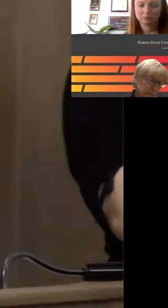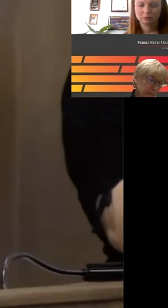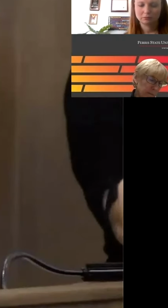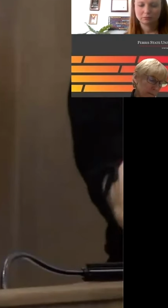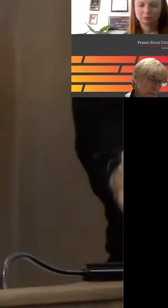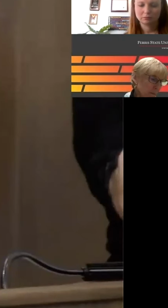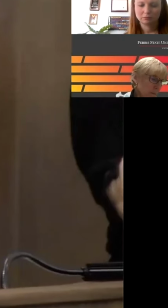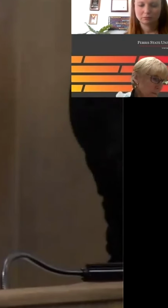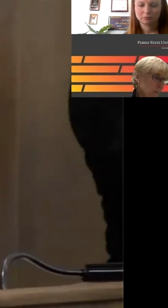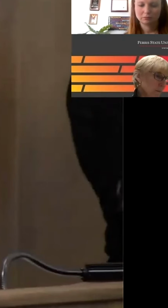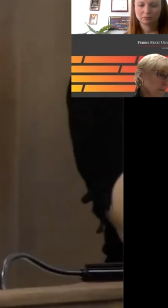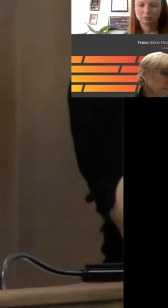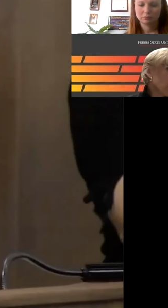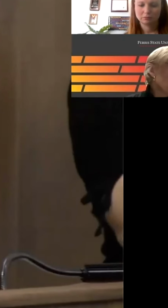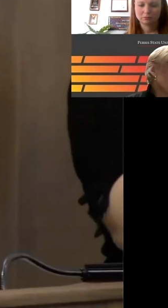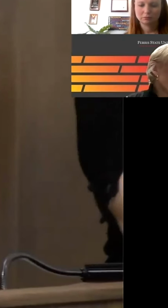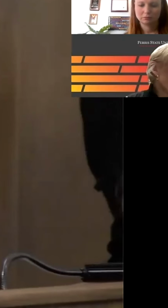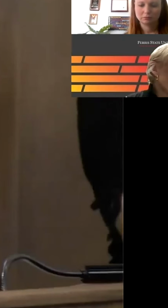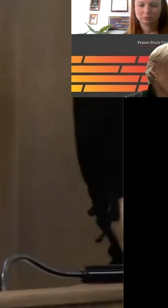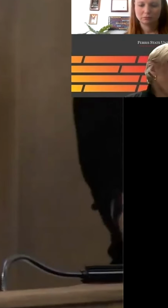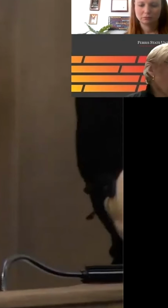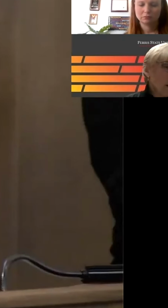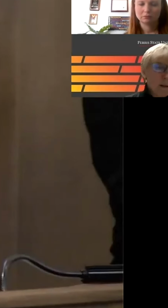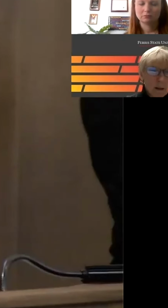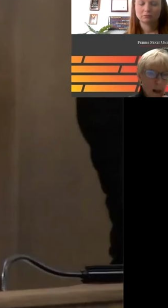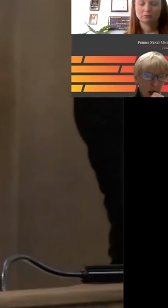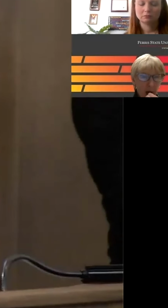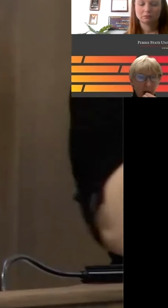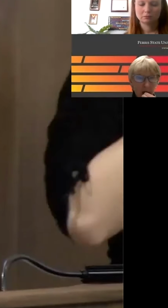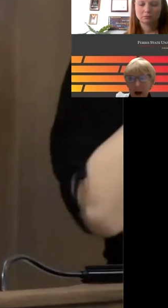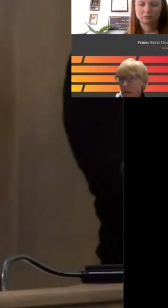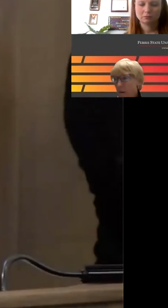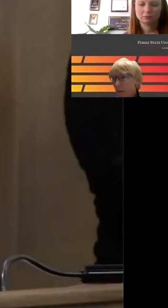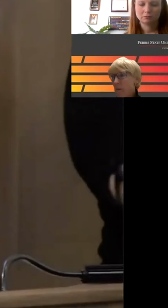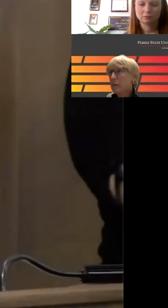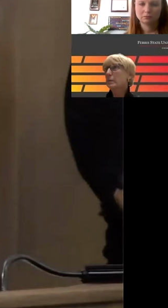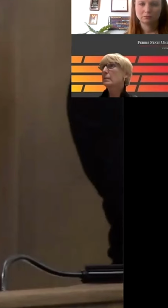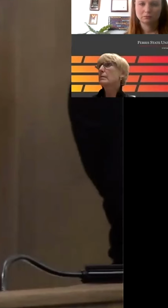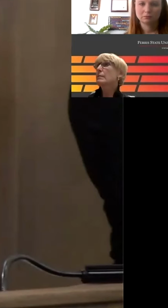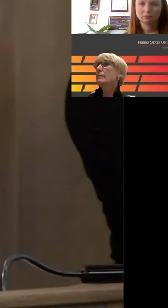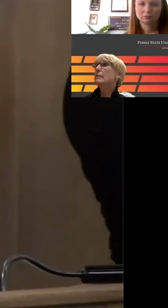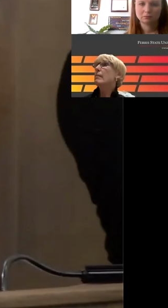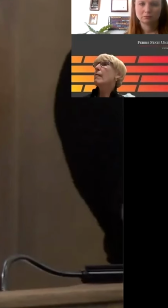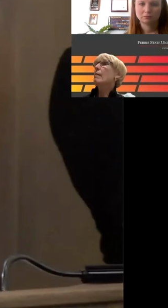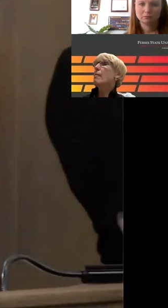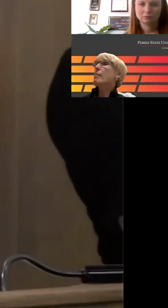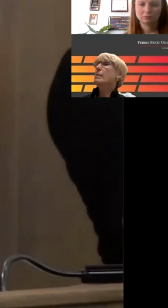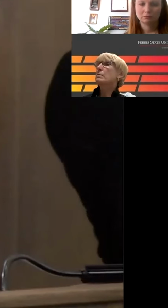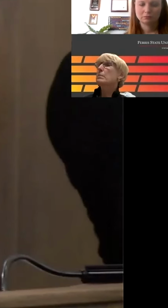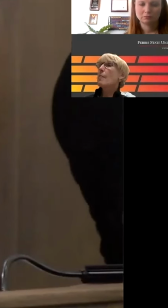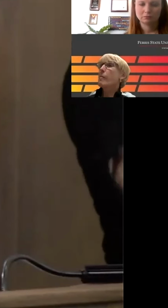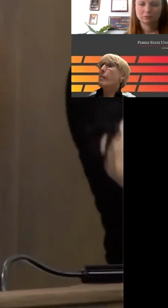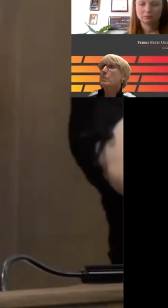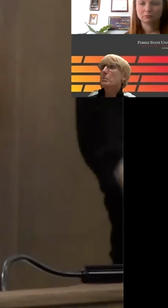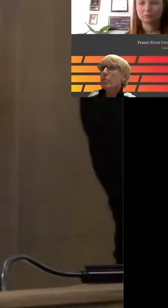August 26, 1915. My passage is entitled Race Hatred in